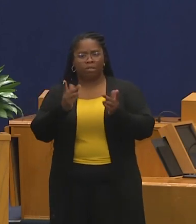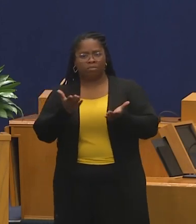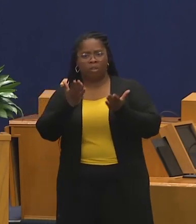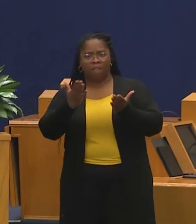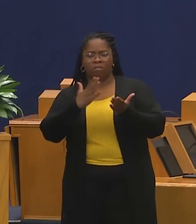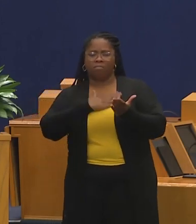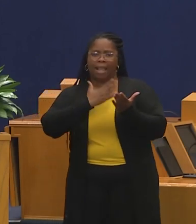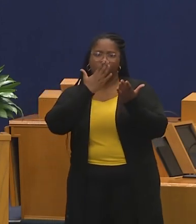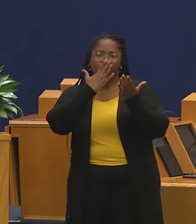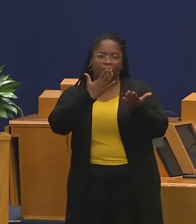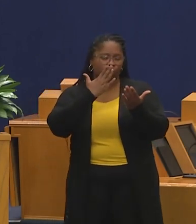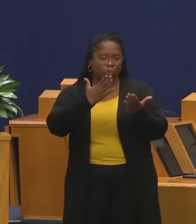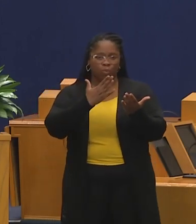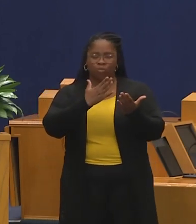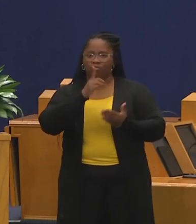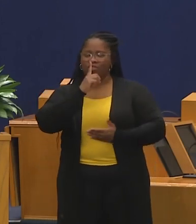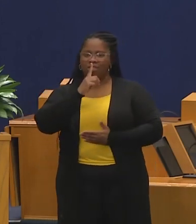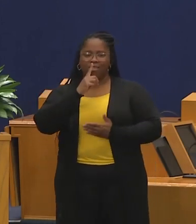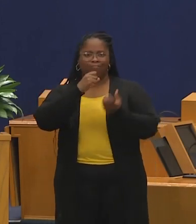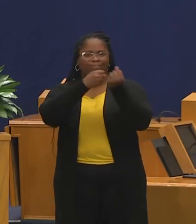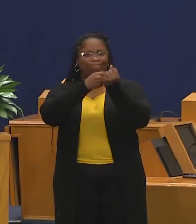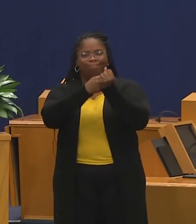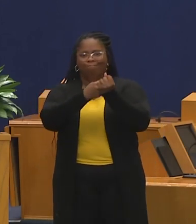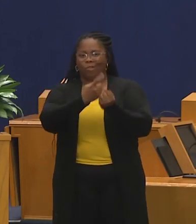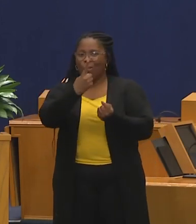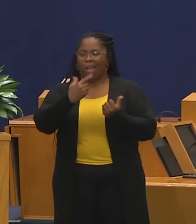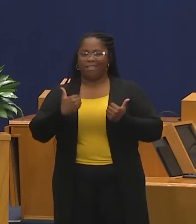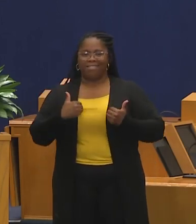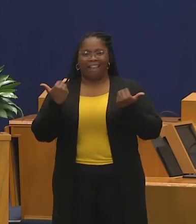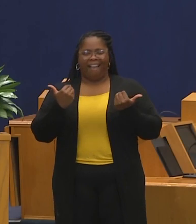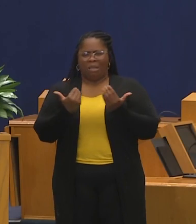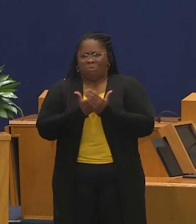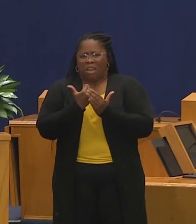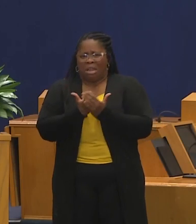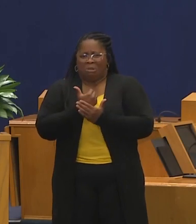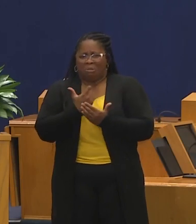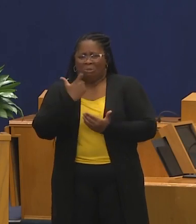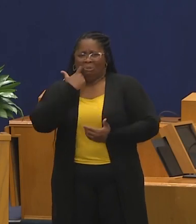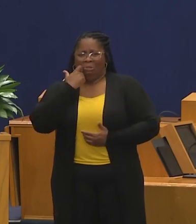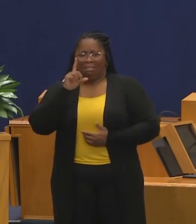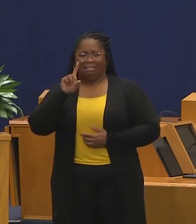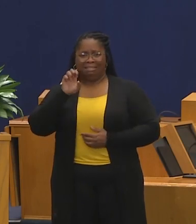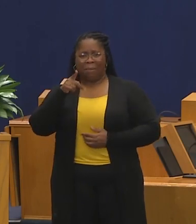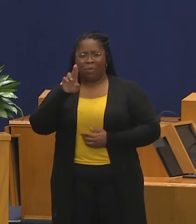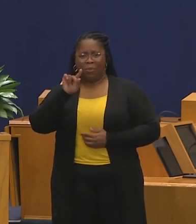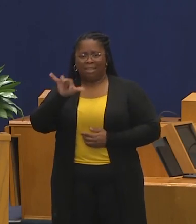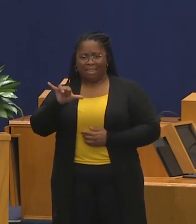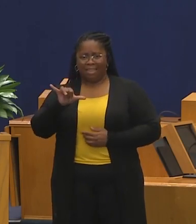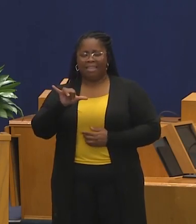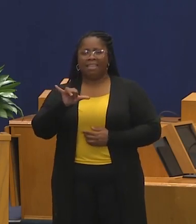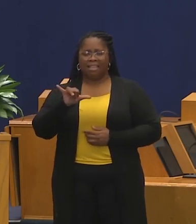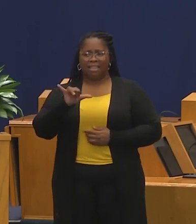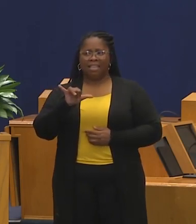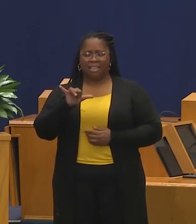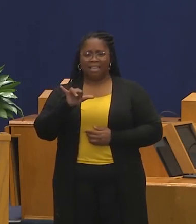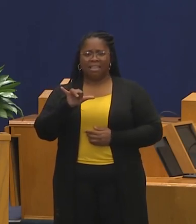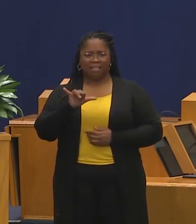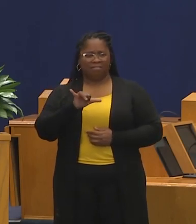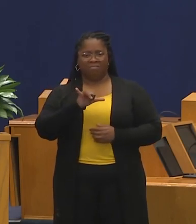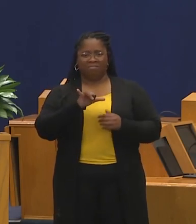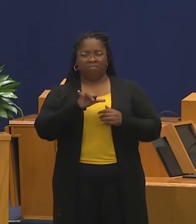my gratitude and a shout out to a very young, brand new deputy, two weeks from the date that we swore